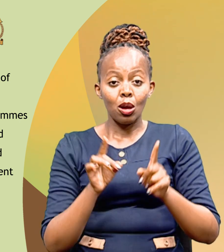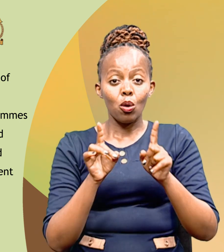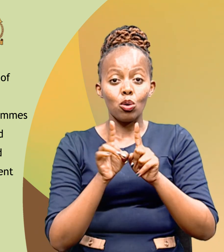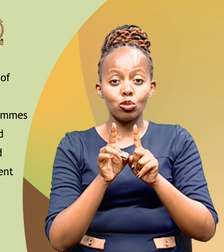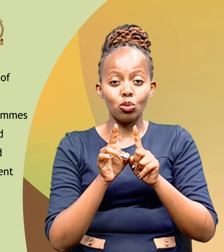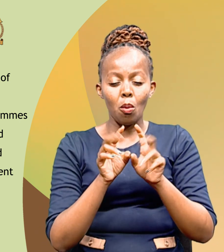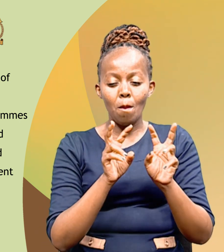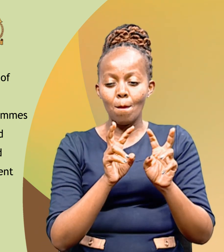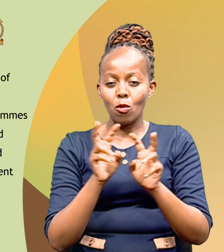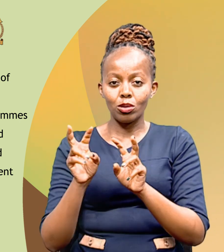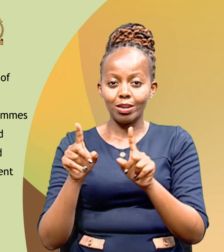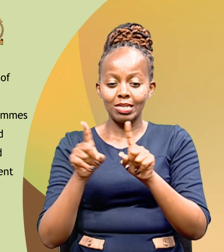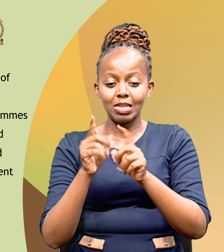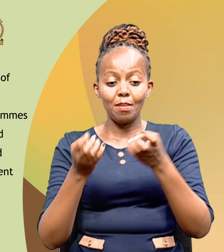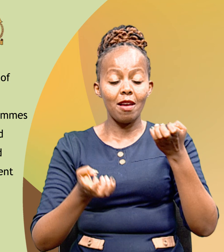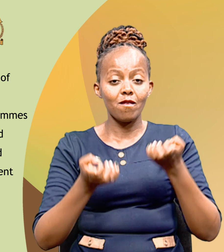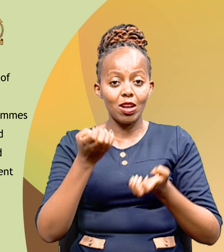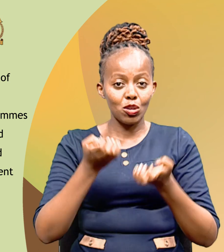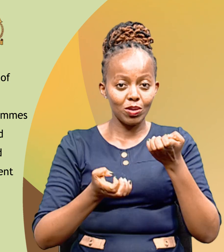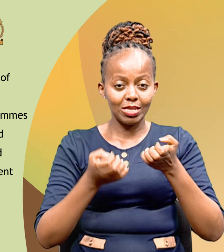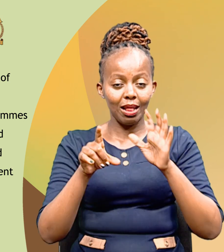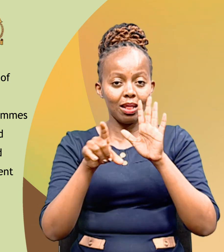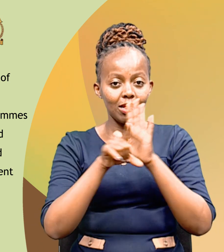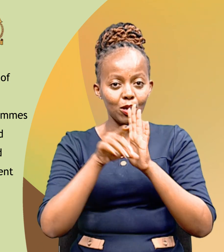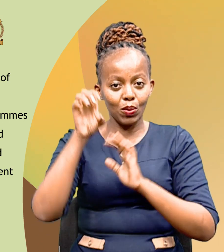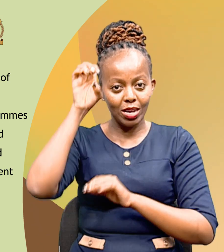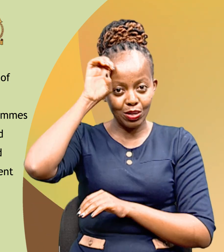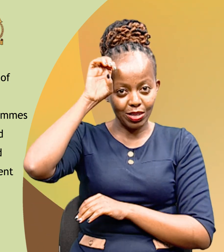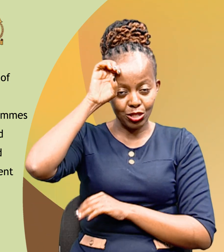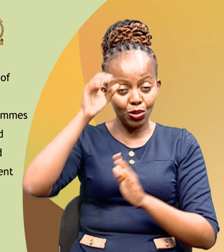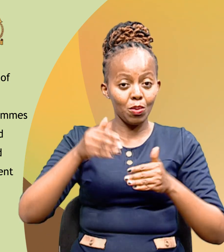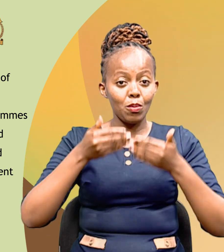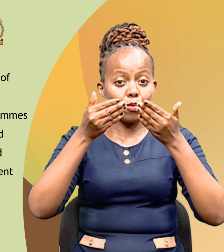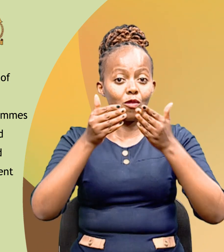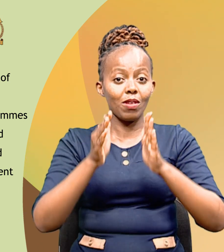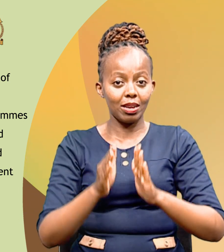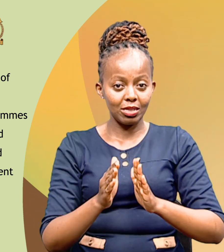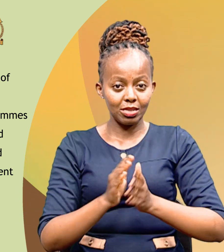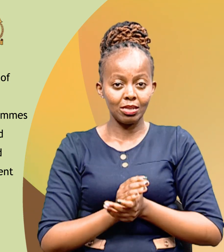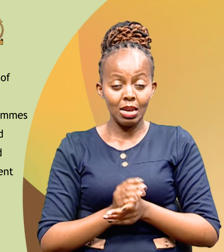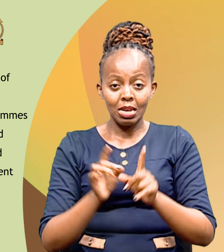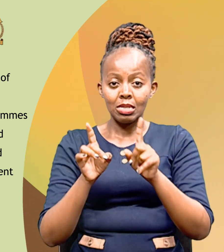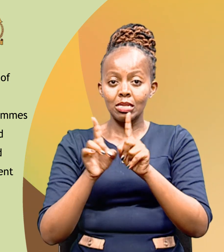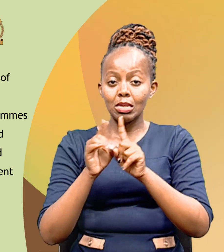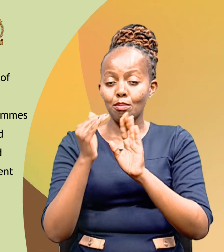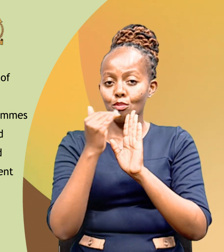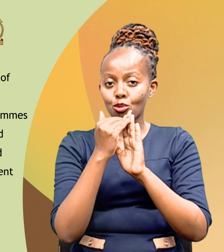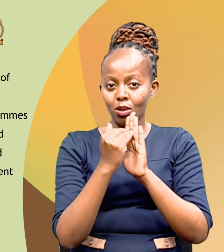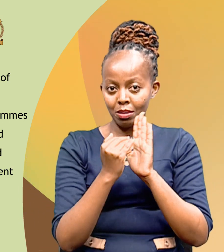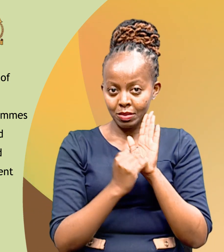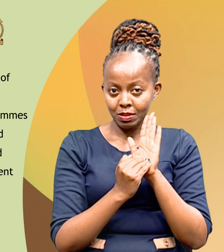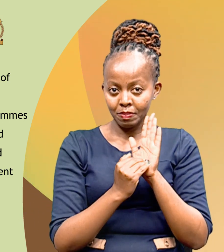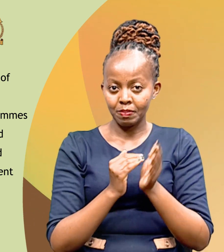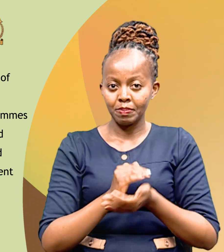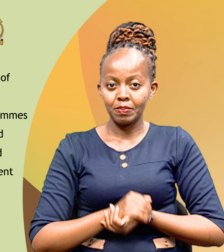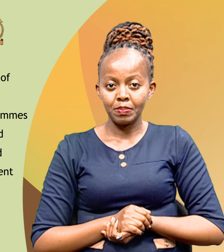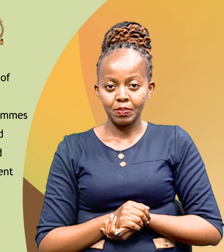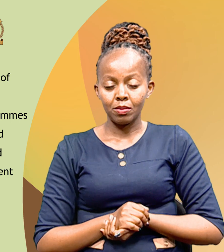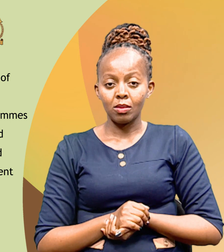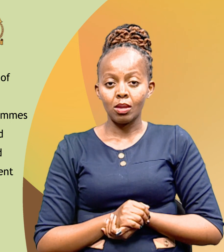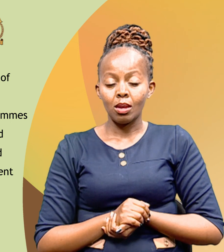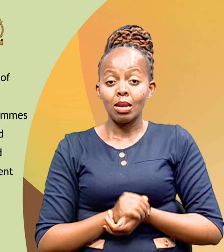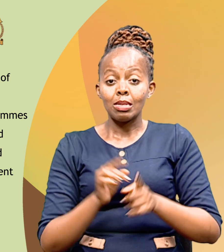monitoring and evaluating legal education providers and programs,